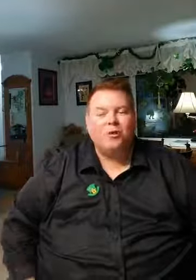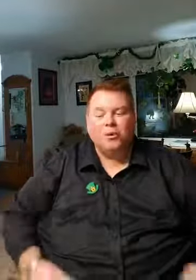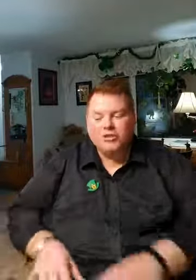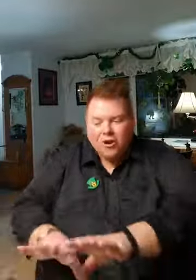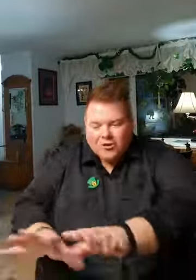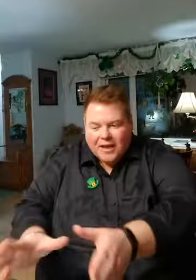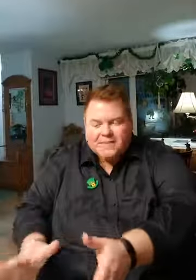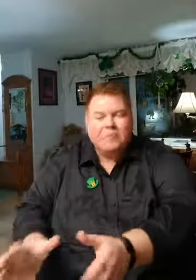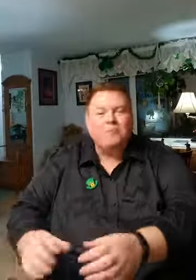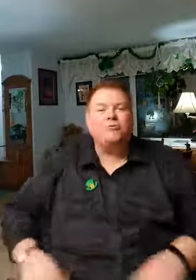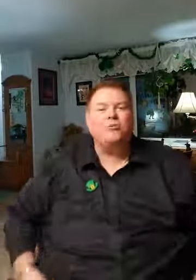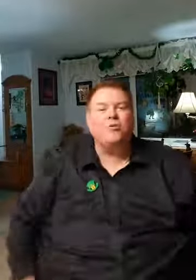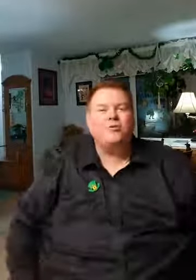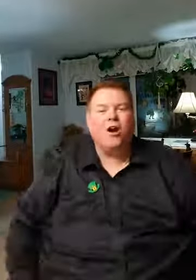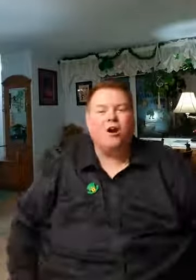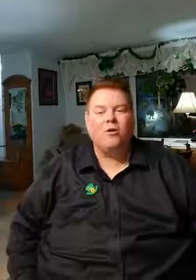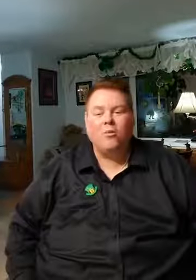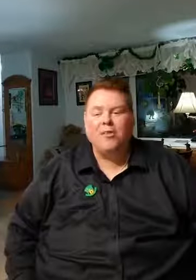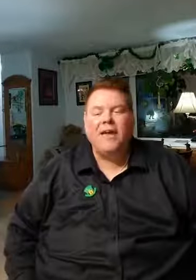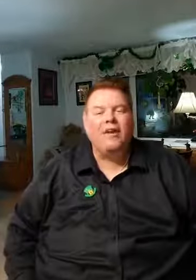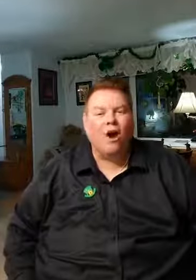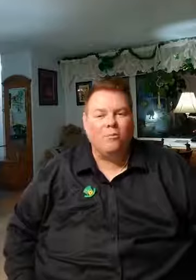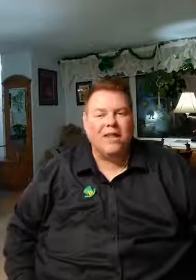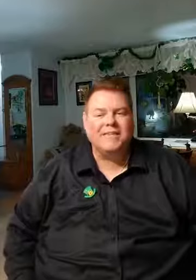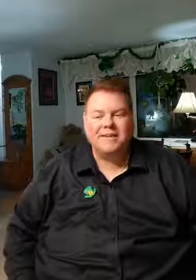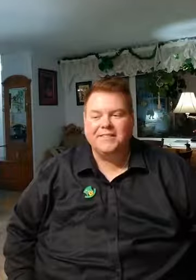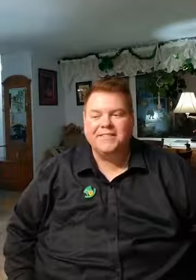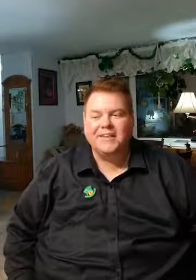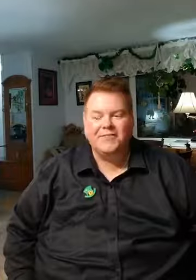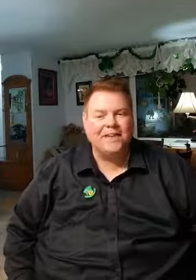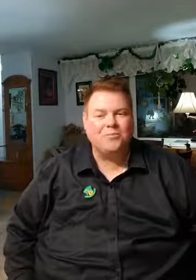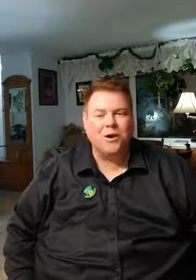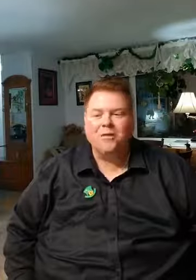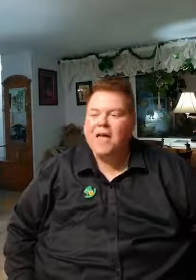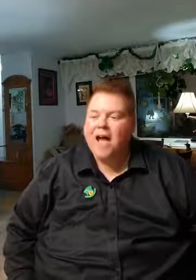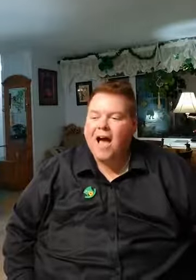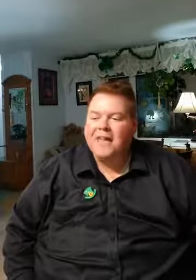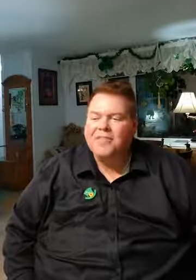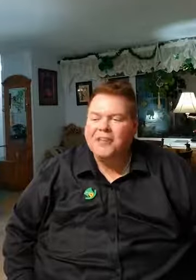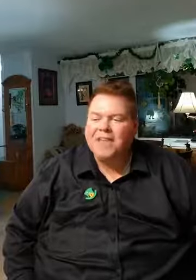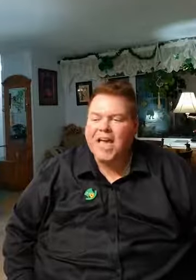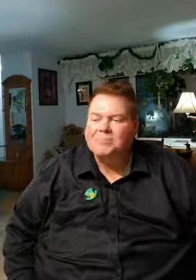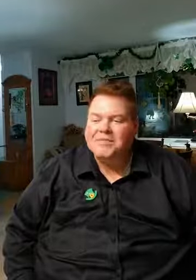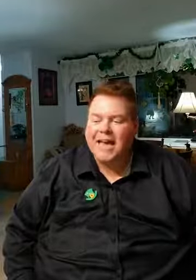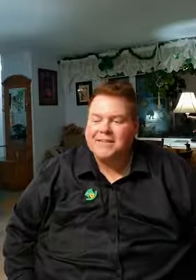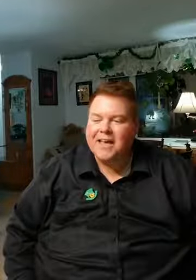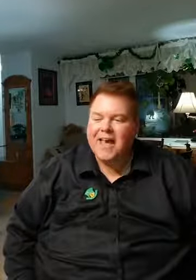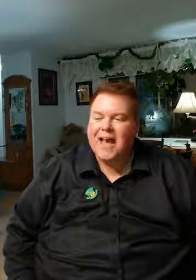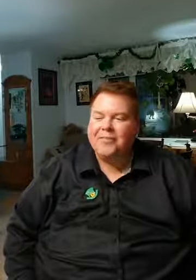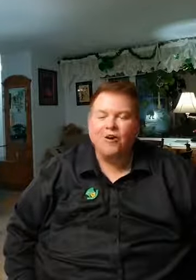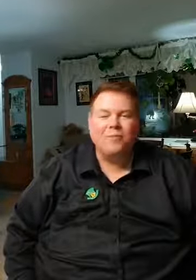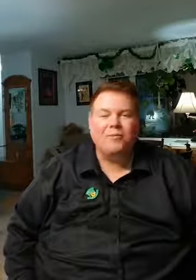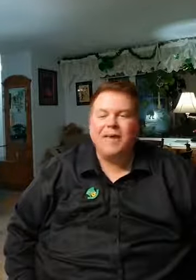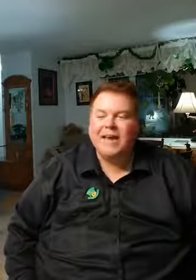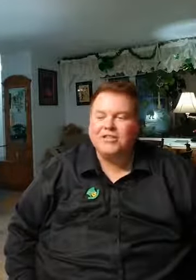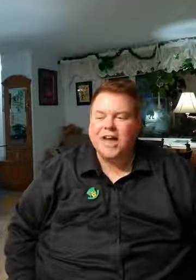are some of those words are within our blessing this evening as well. Even the typeset at the top of the page has